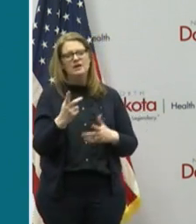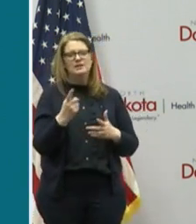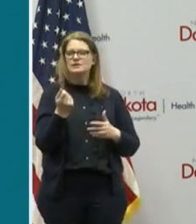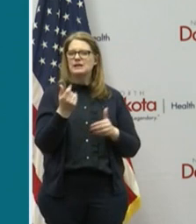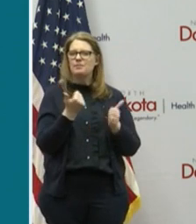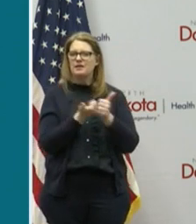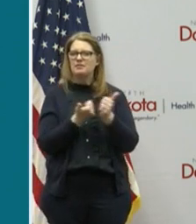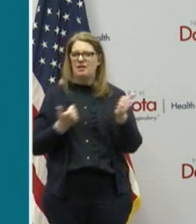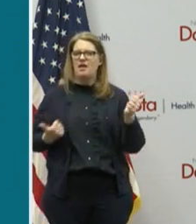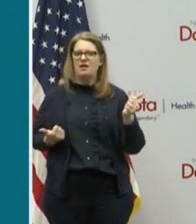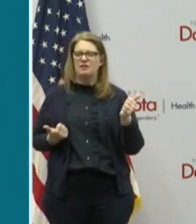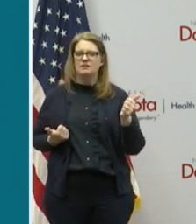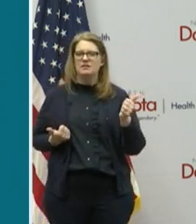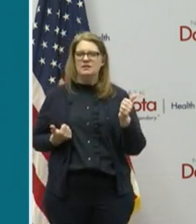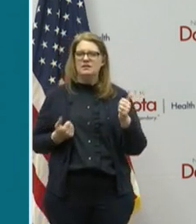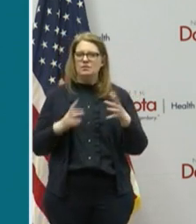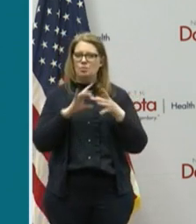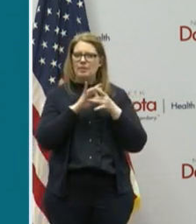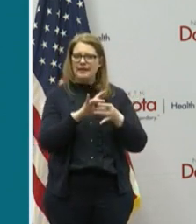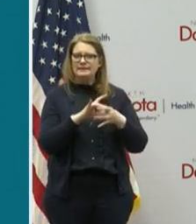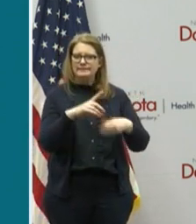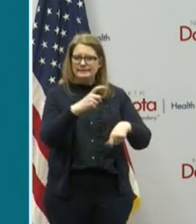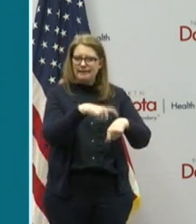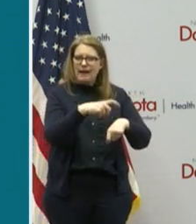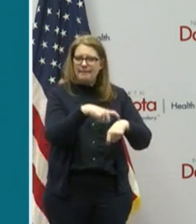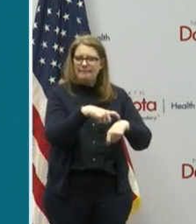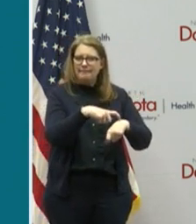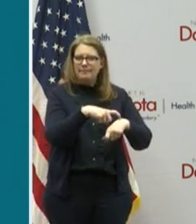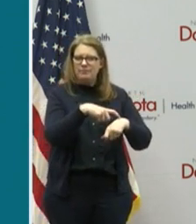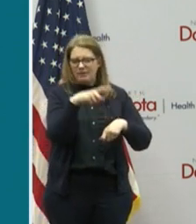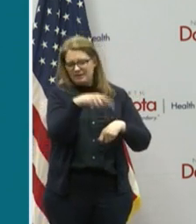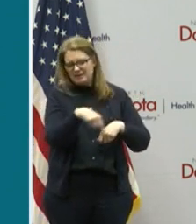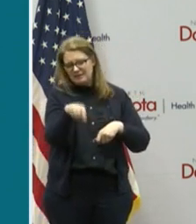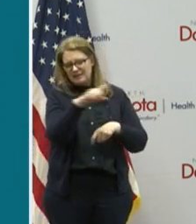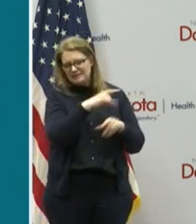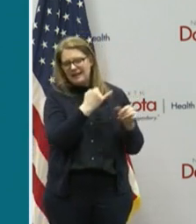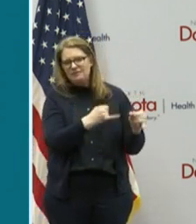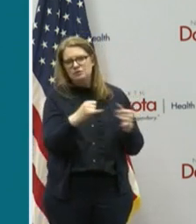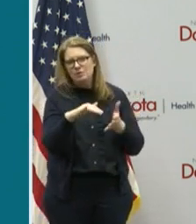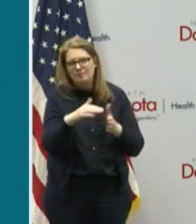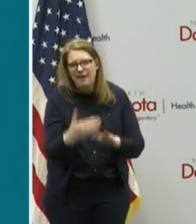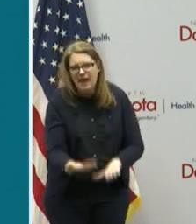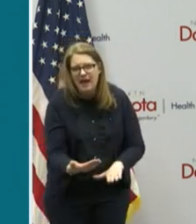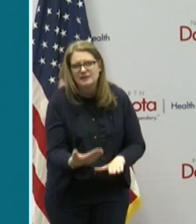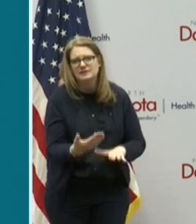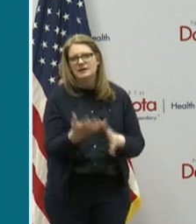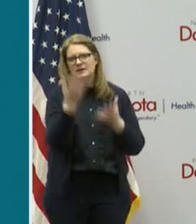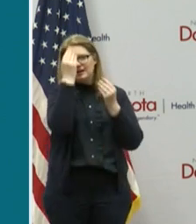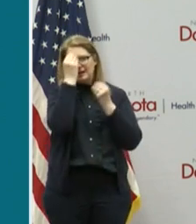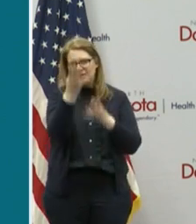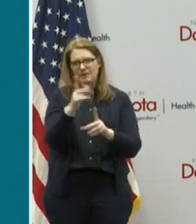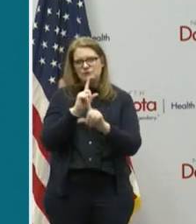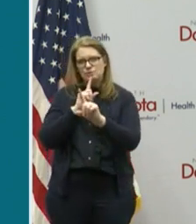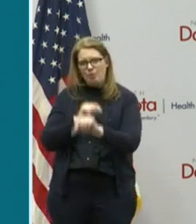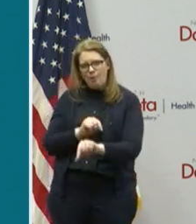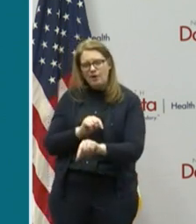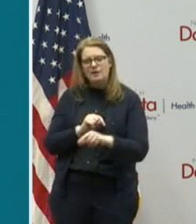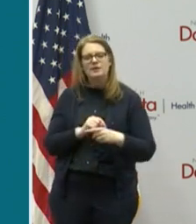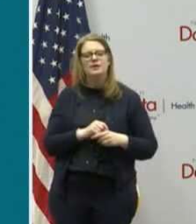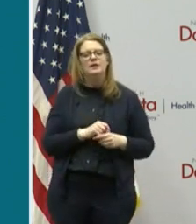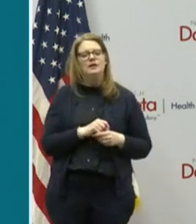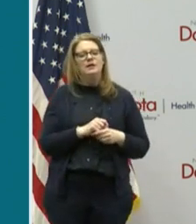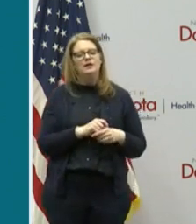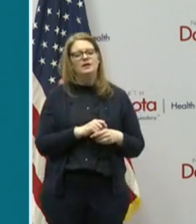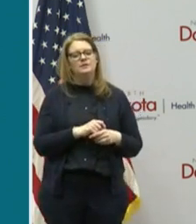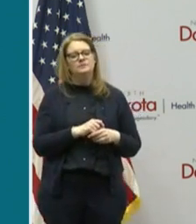lag related to the timing of when these individuals passed and when the data was reported. Another one of the